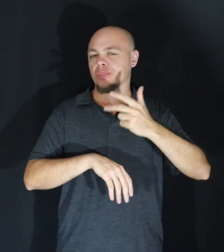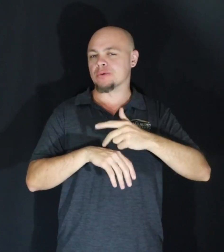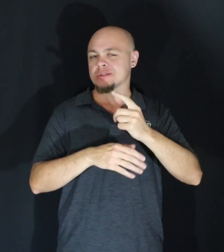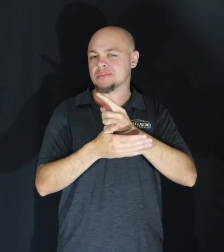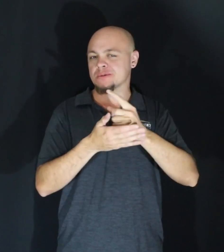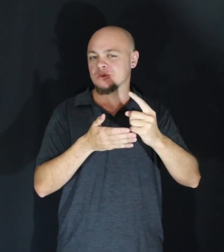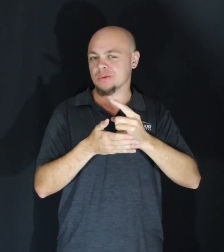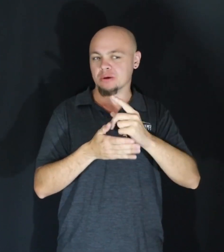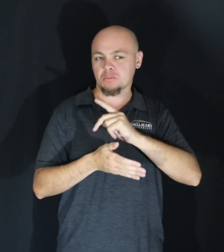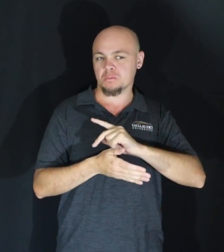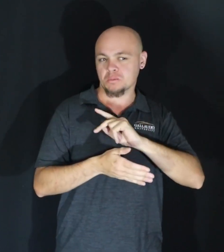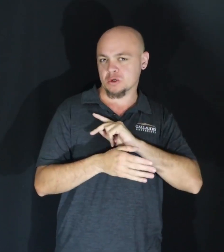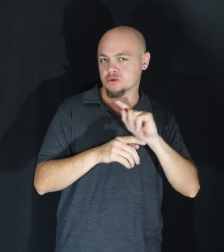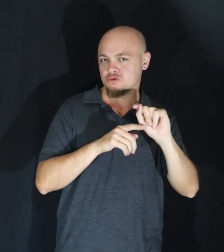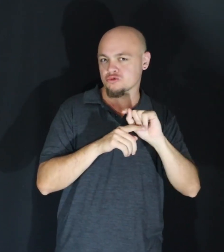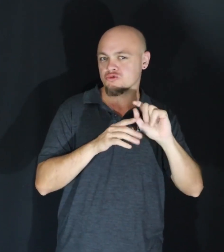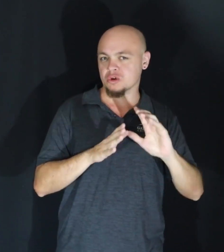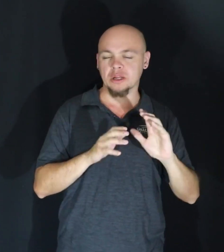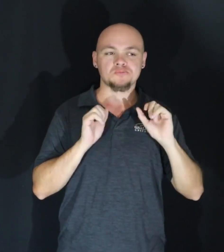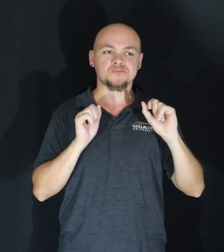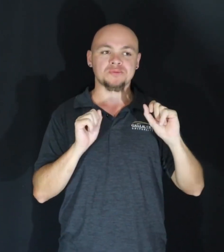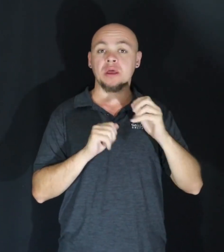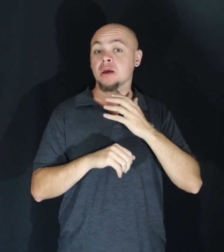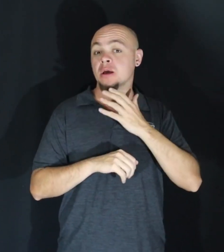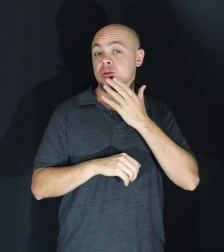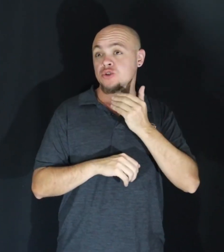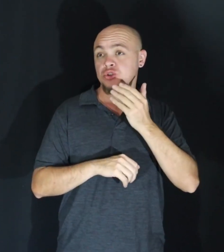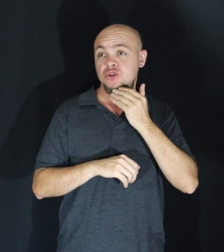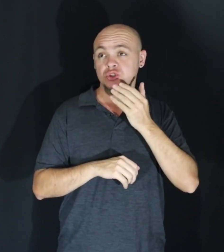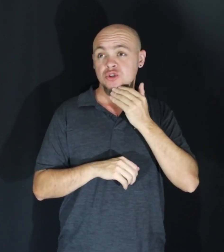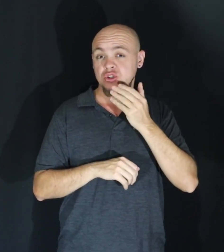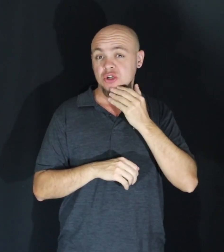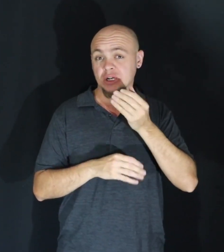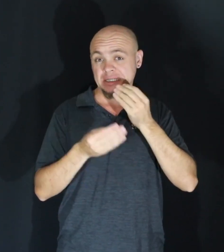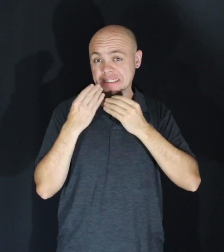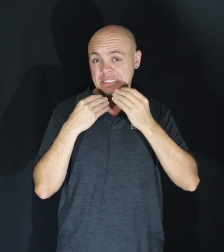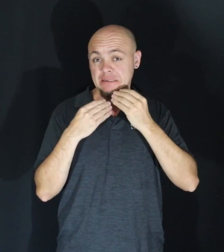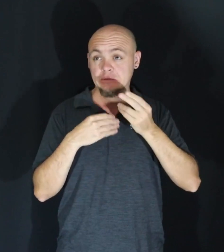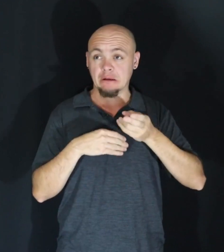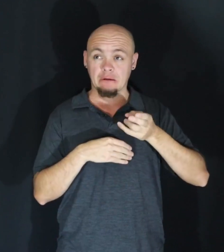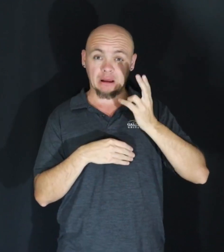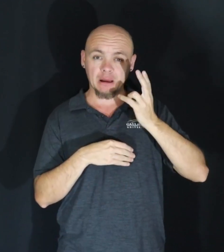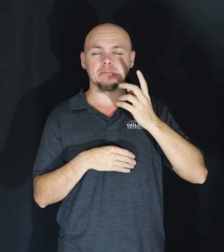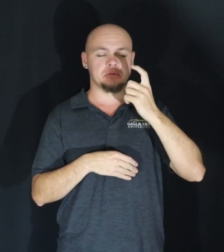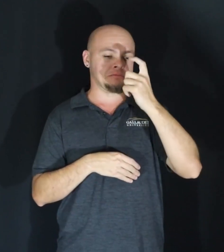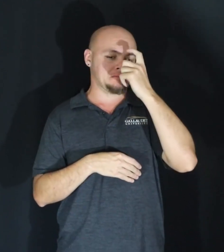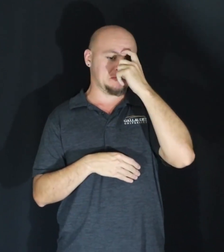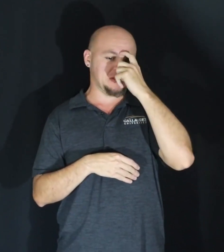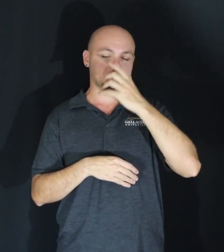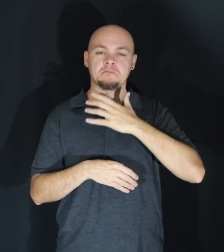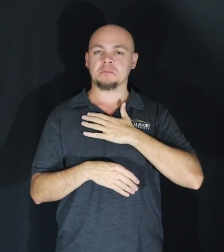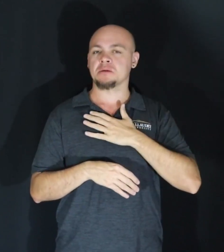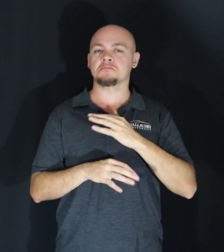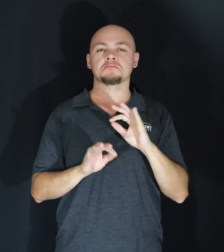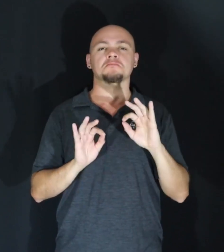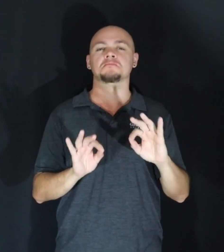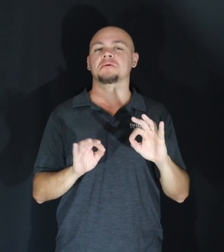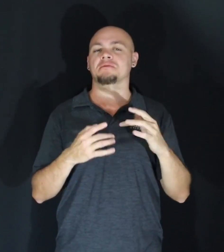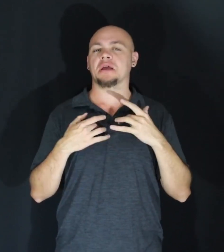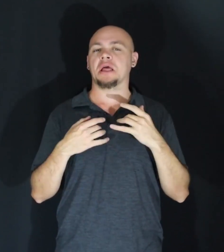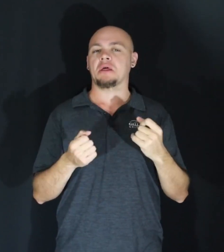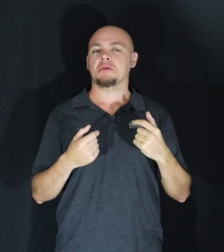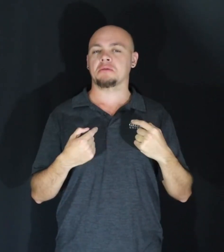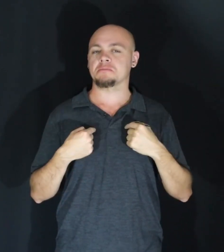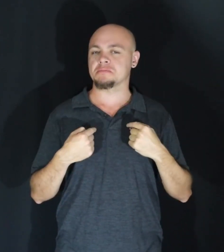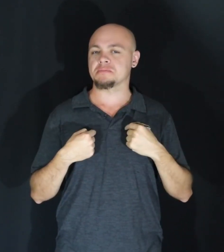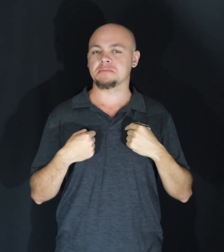trainer. And yeah, sure, my sugar intake was a little too high, but in my mind, I was the picture of health.